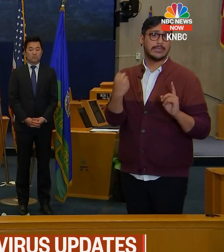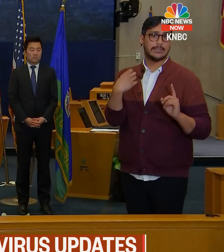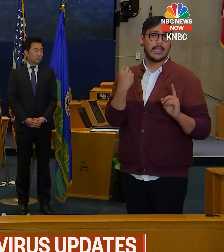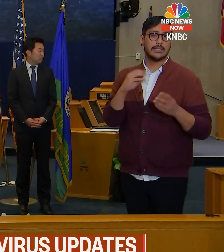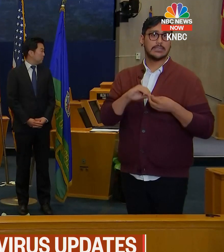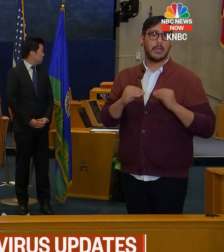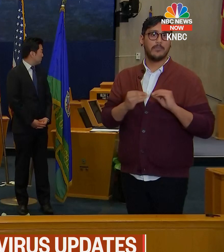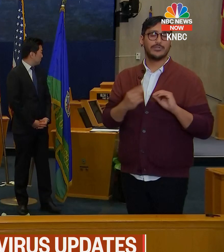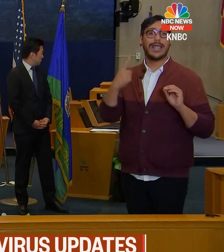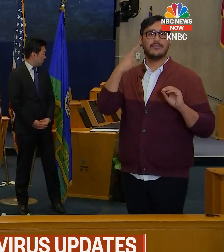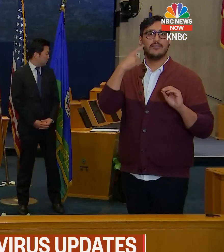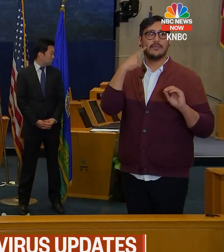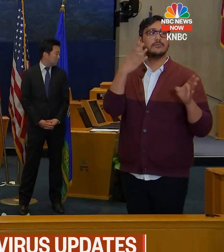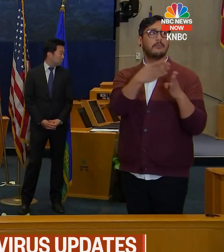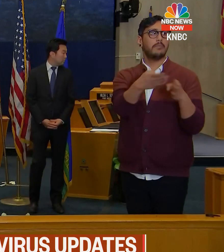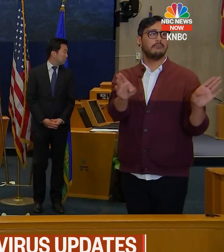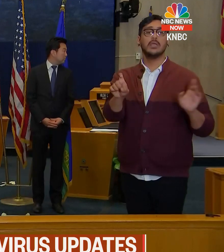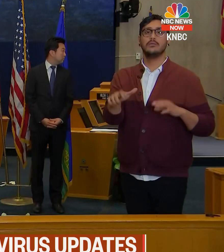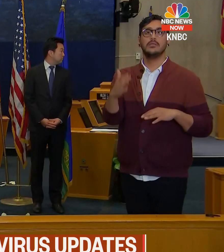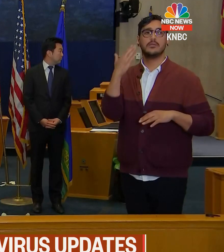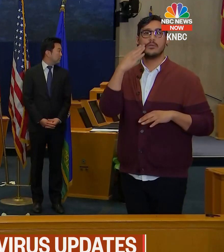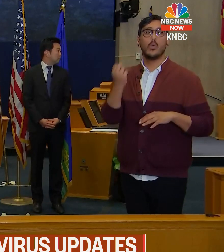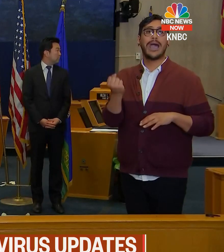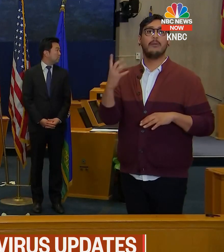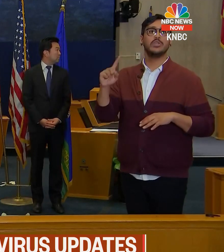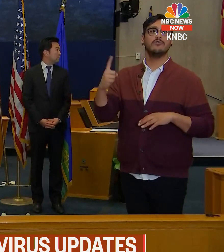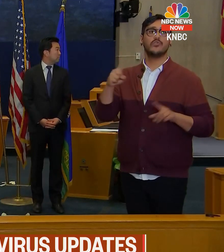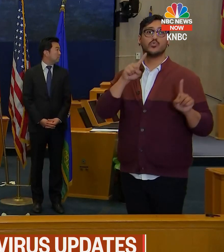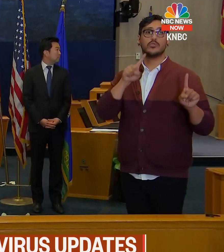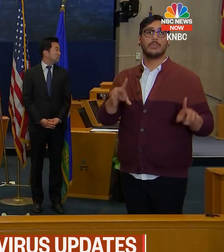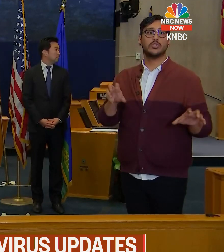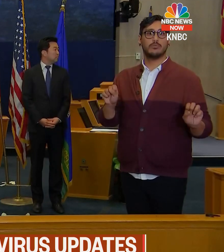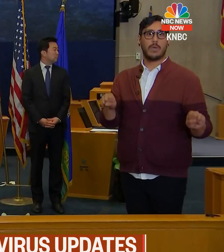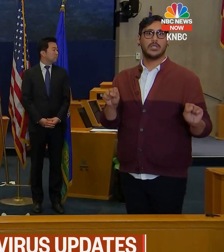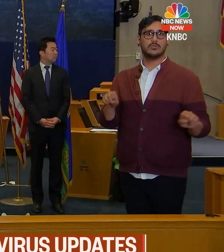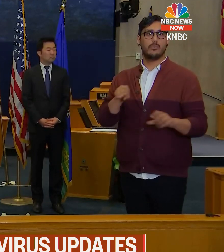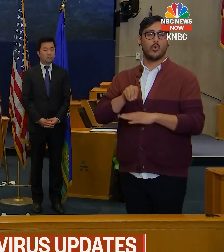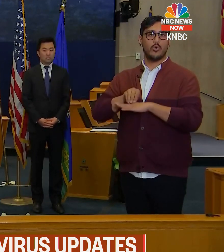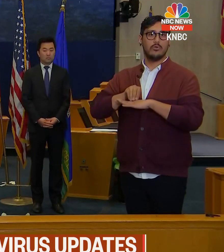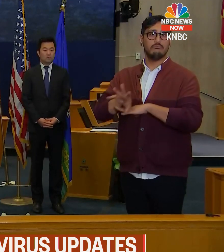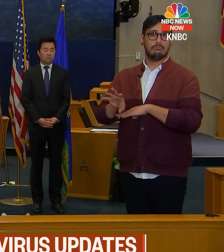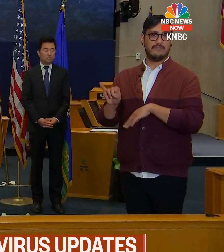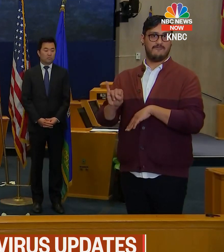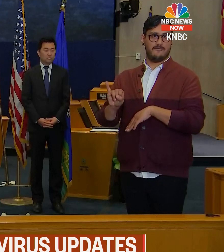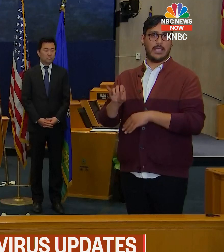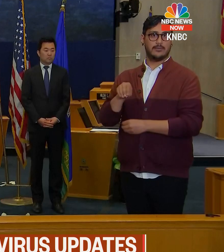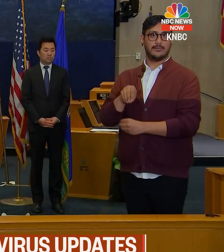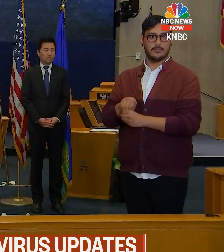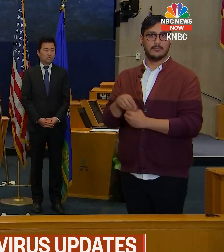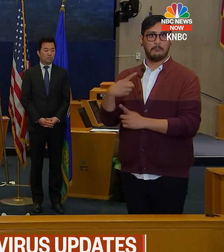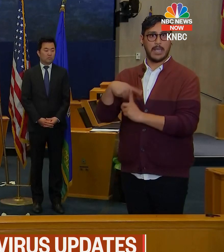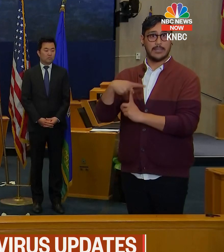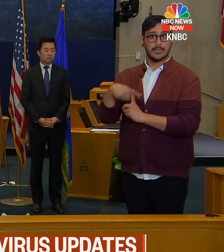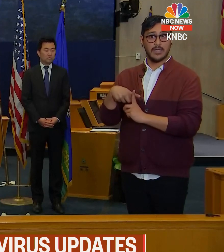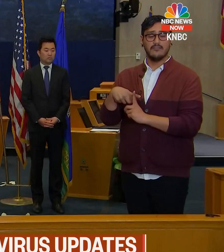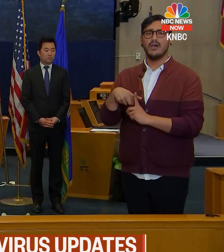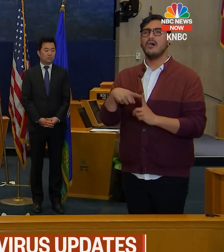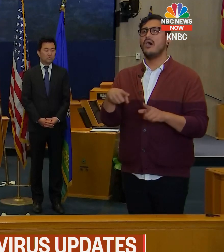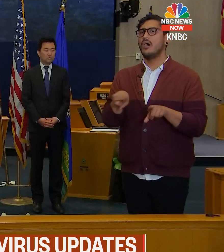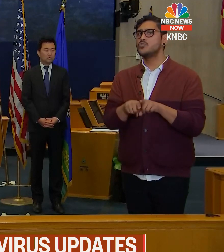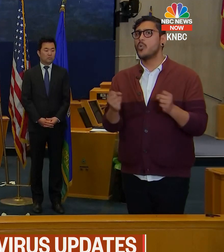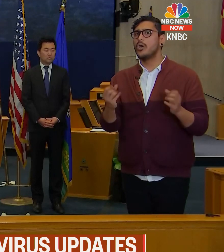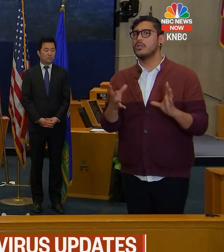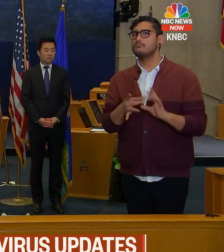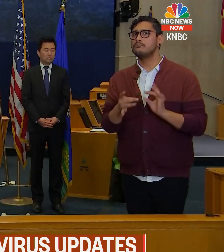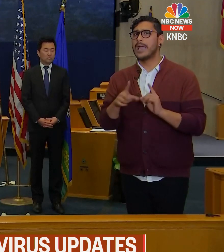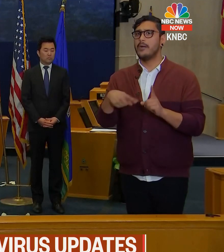public needs to know how many first responders might be infected through the county. Secondly, a lot's been made about the testing